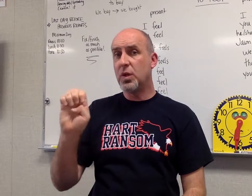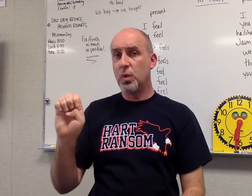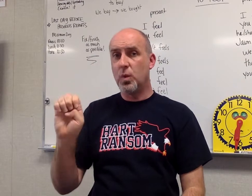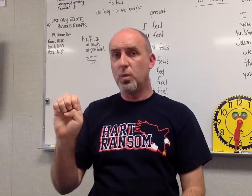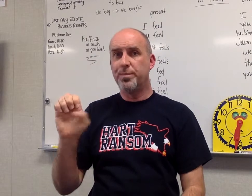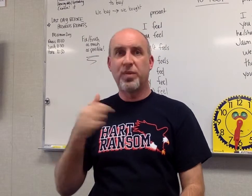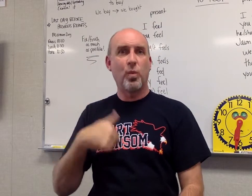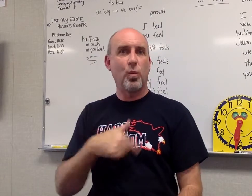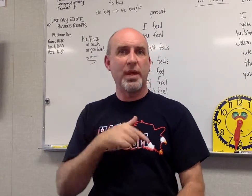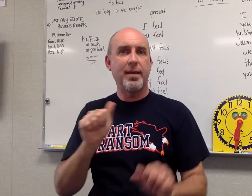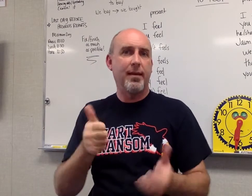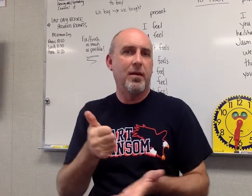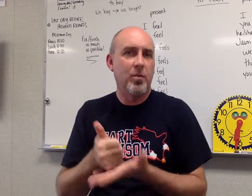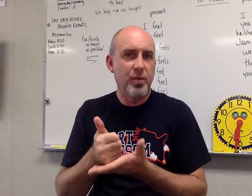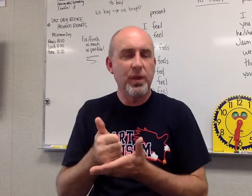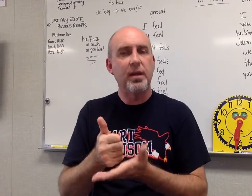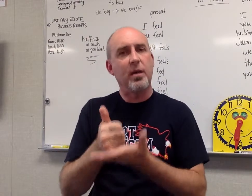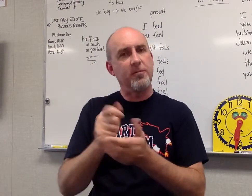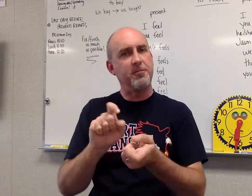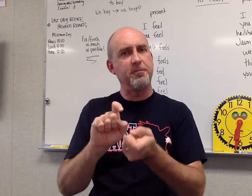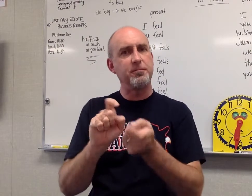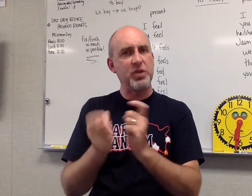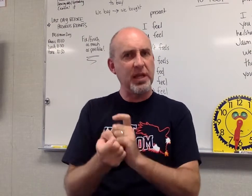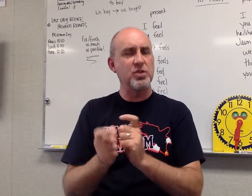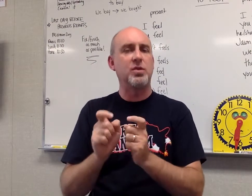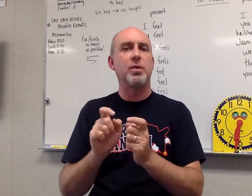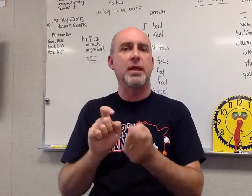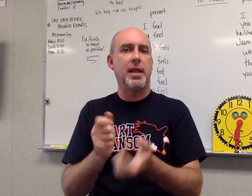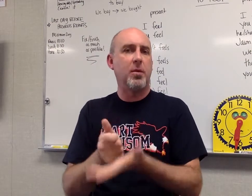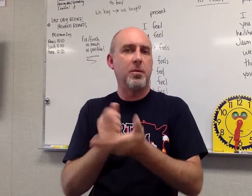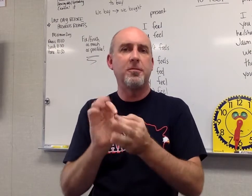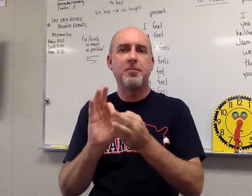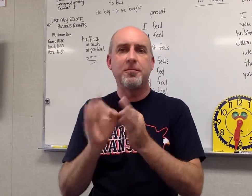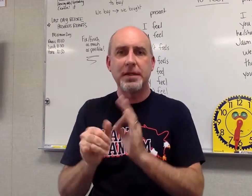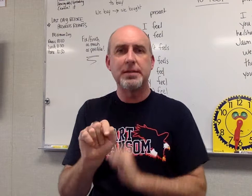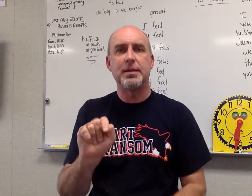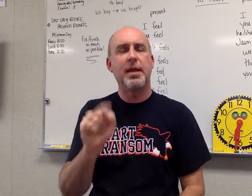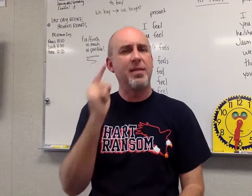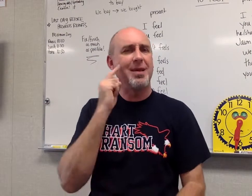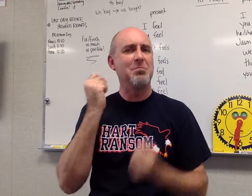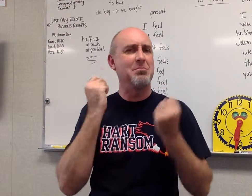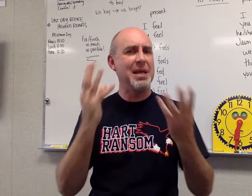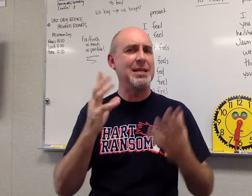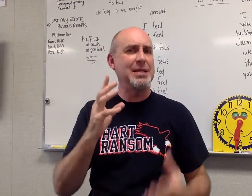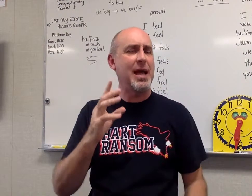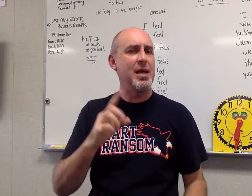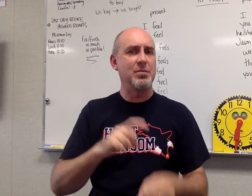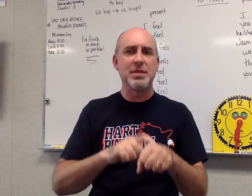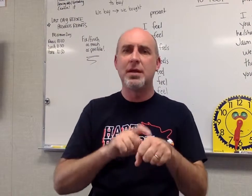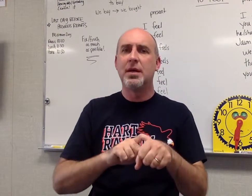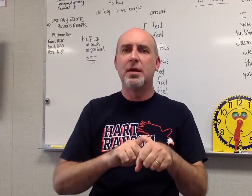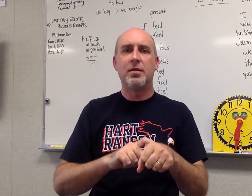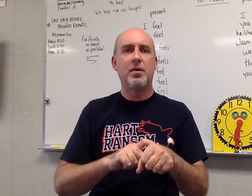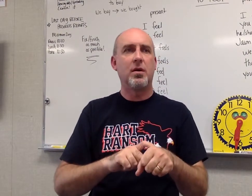miscue, we can help. We can help change it, or we can help fix it. I think many times there